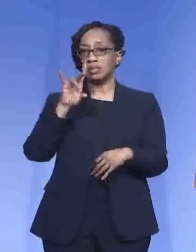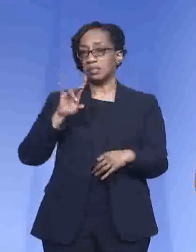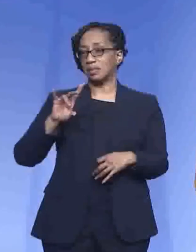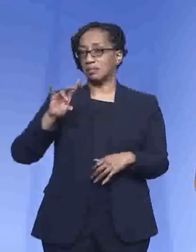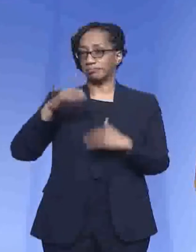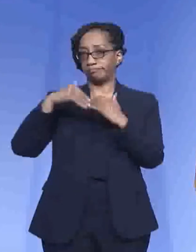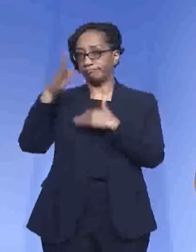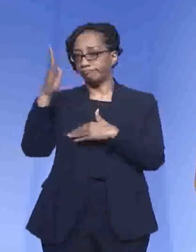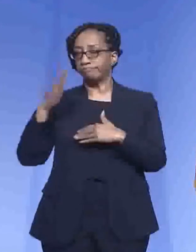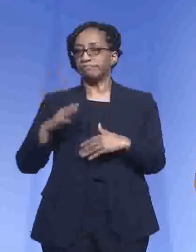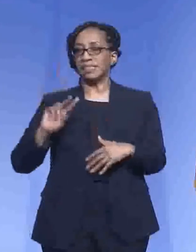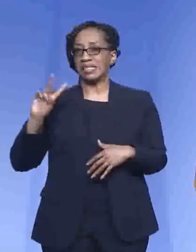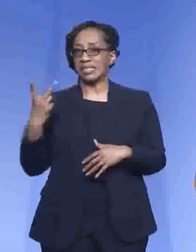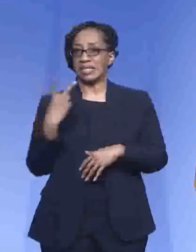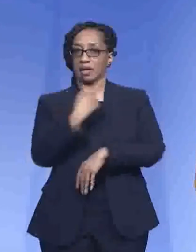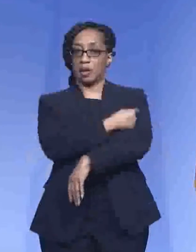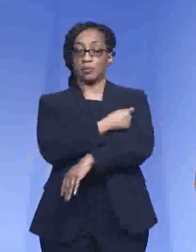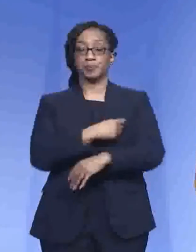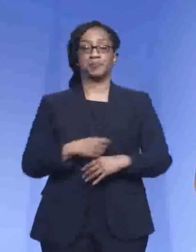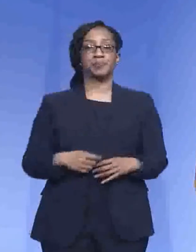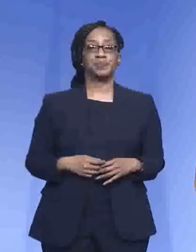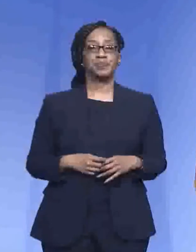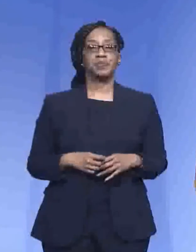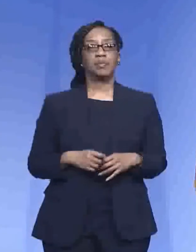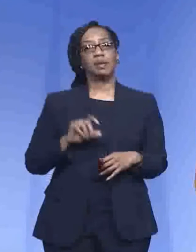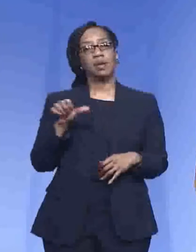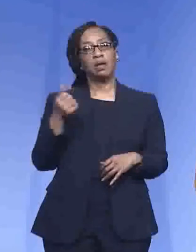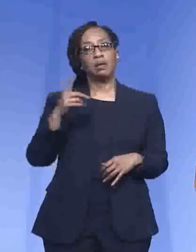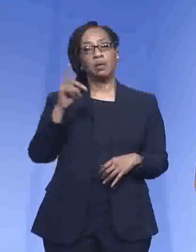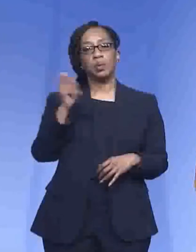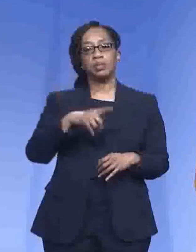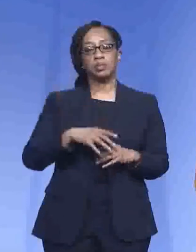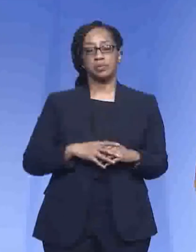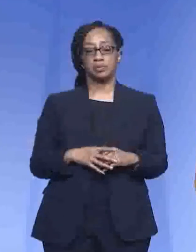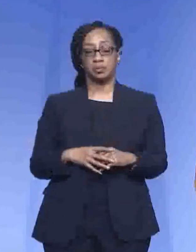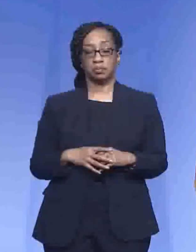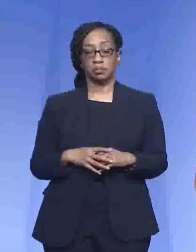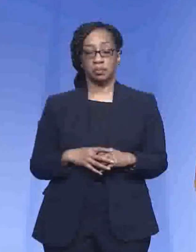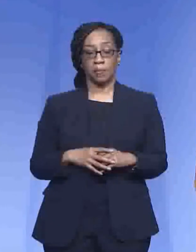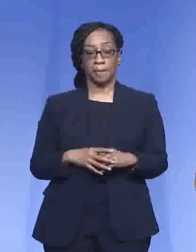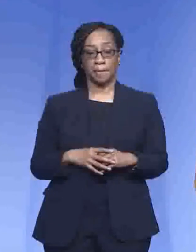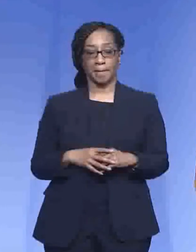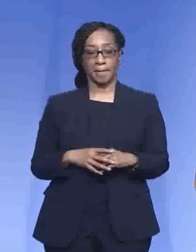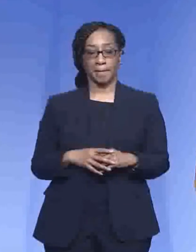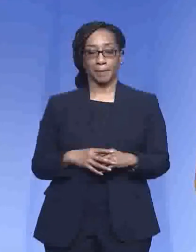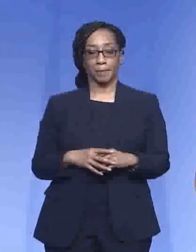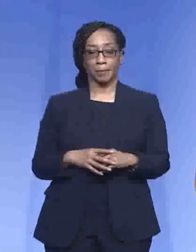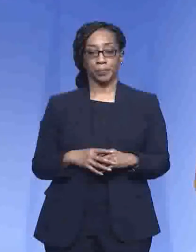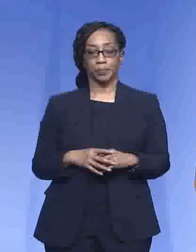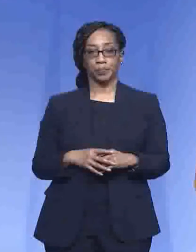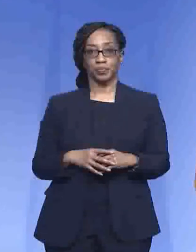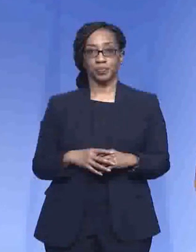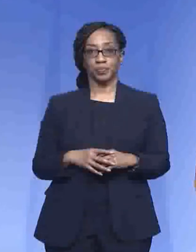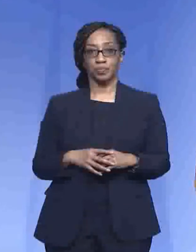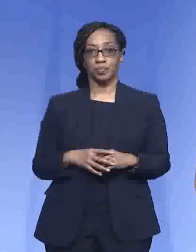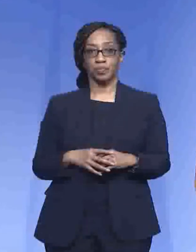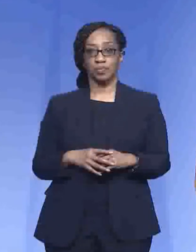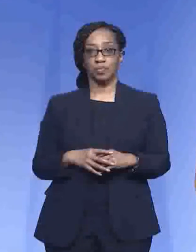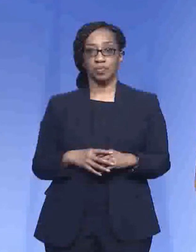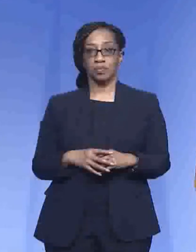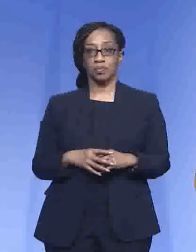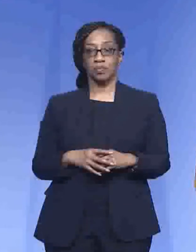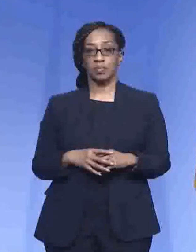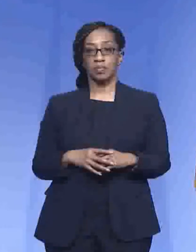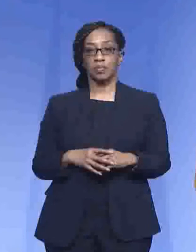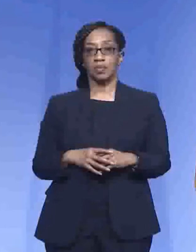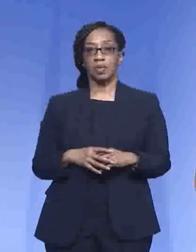doses. And as a follow-up, Doug, what steps is the city taking to make sure that it does not thaw too